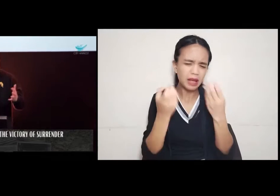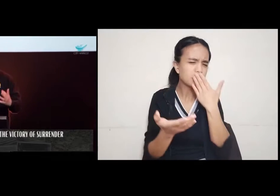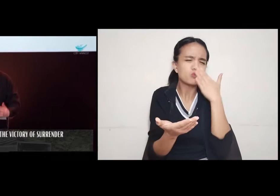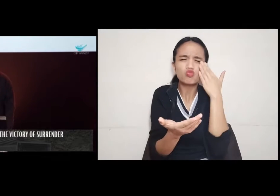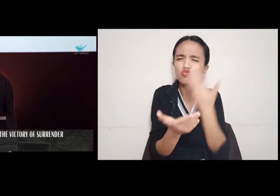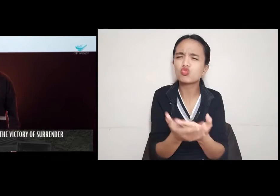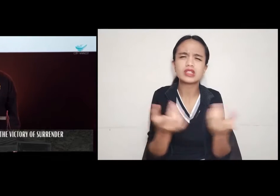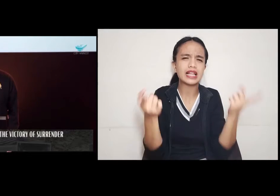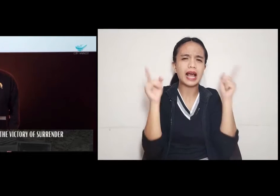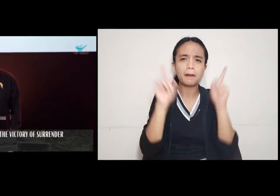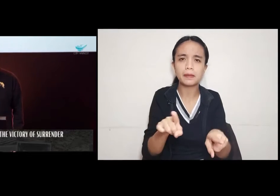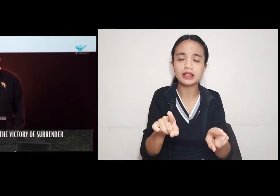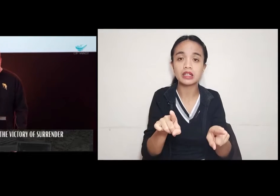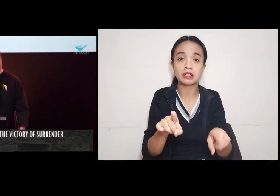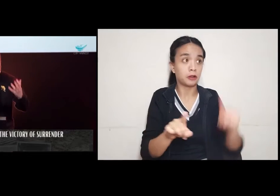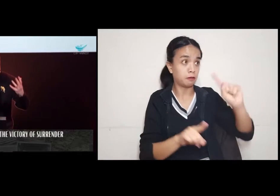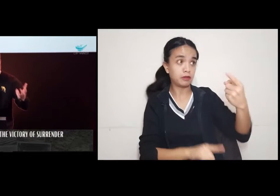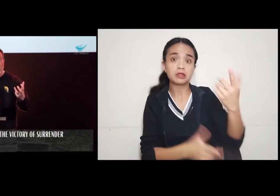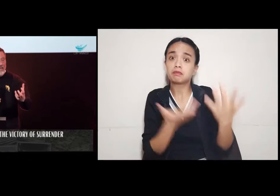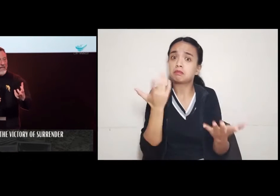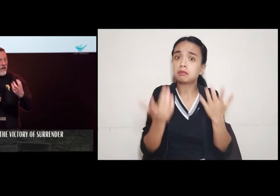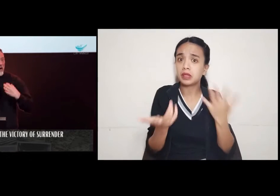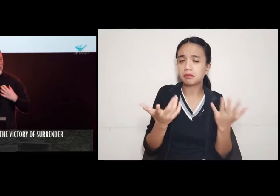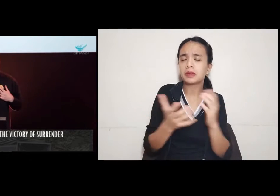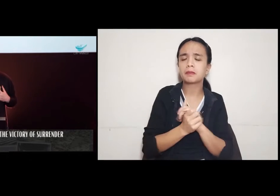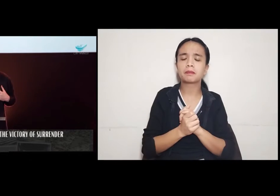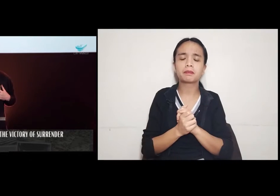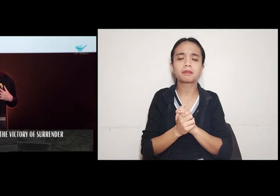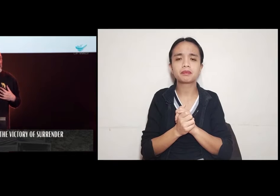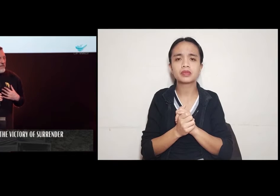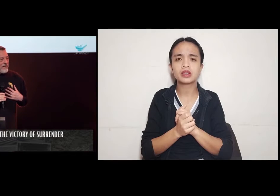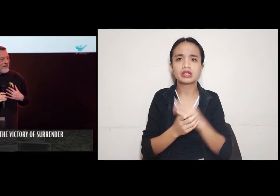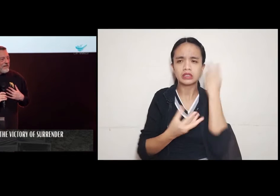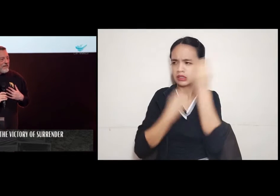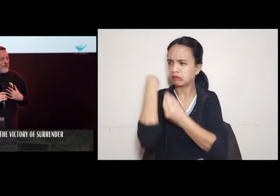so many good things happen. And at first, it can almost